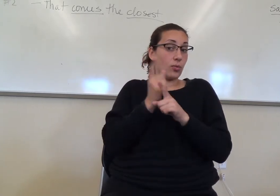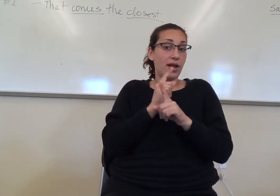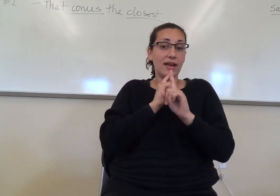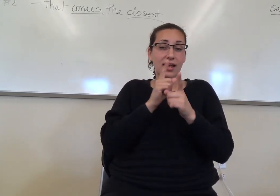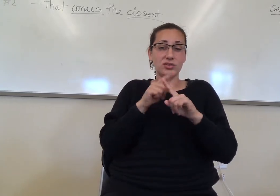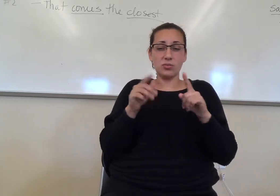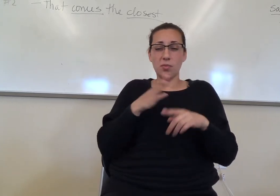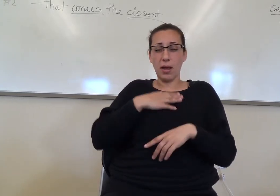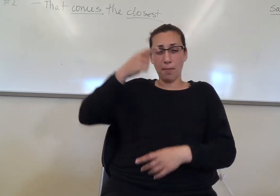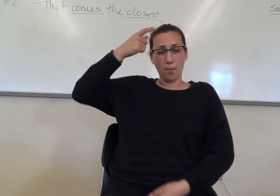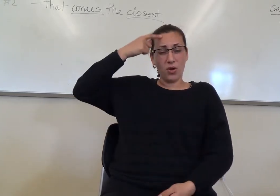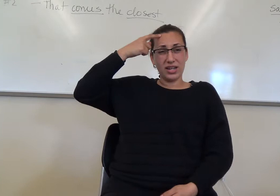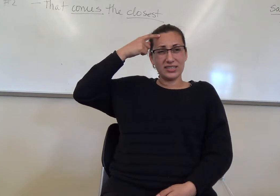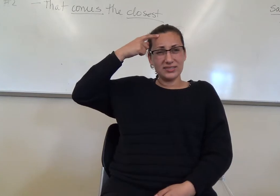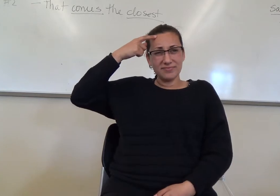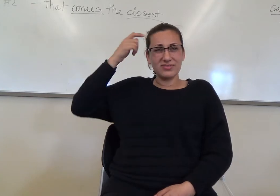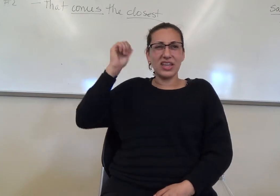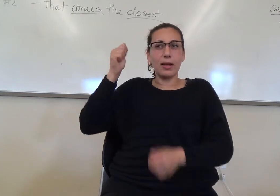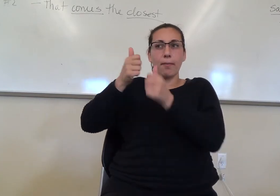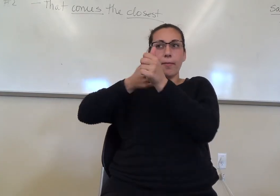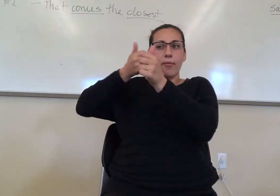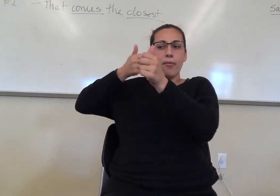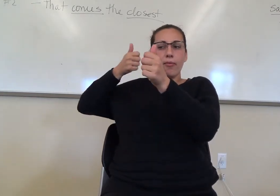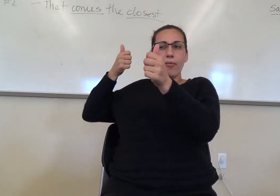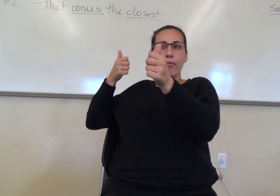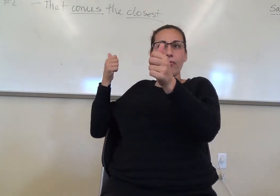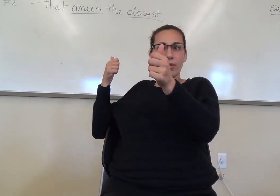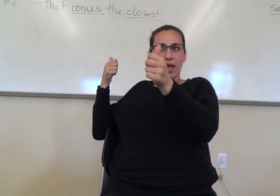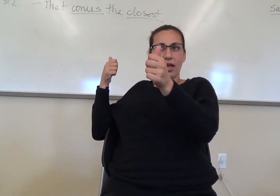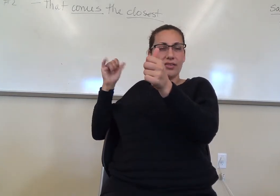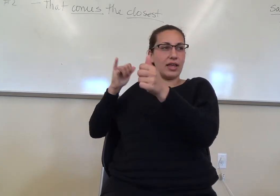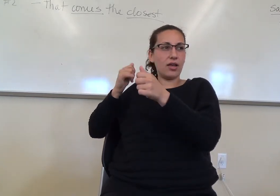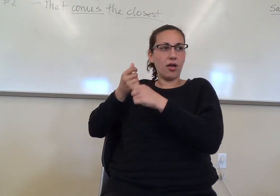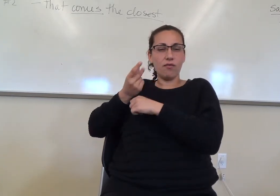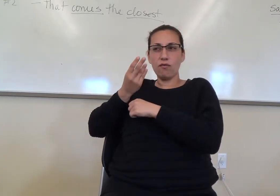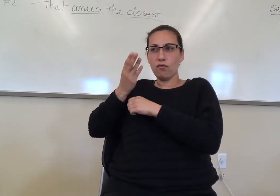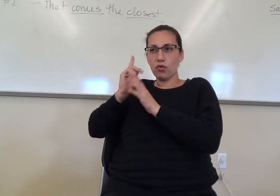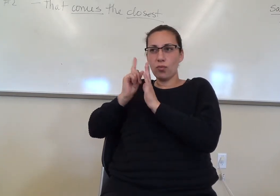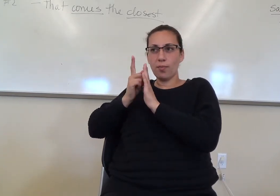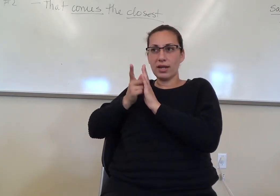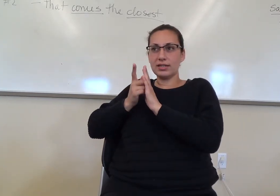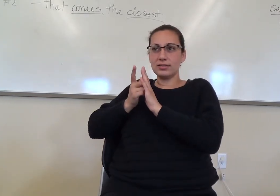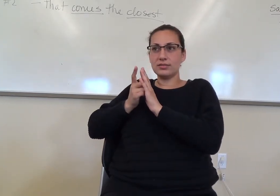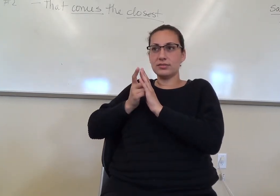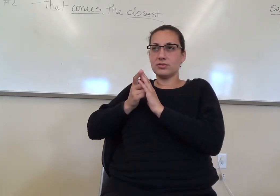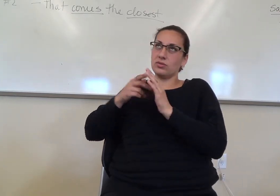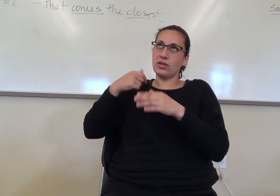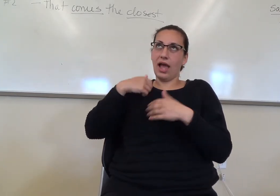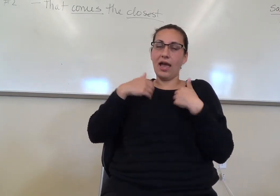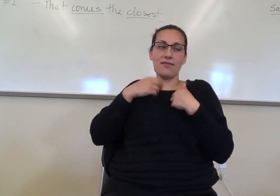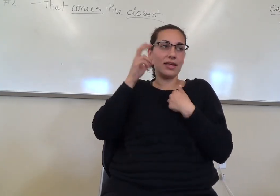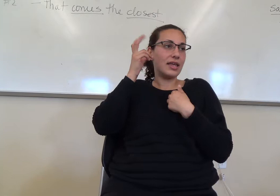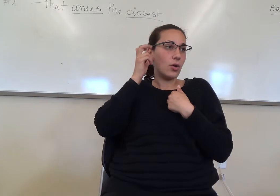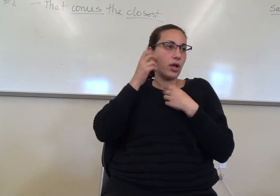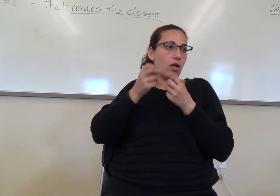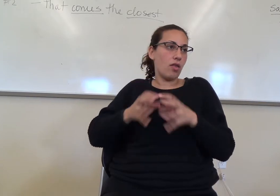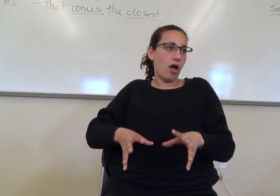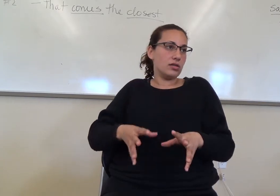a few minutes for it to register what you said. So yeah, it's part of the hearing loss. Okay, so this exactly,